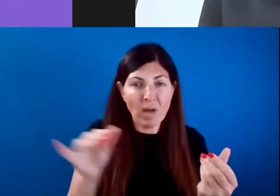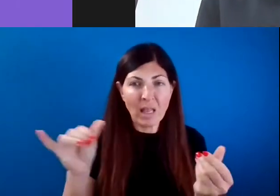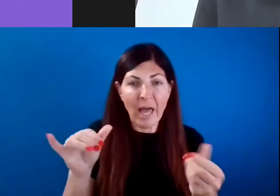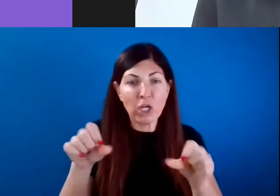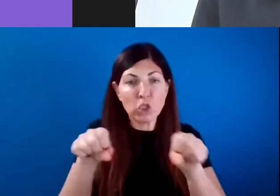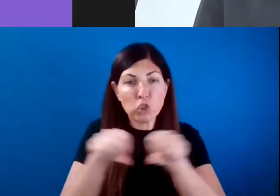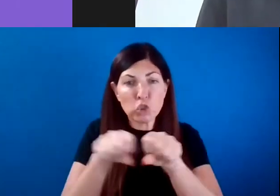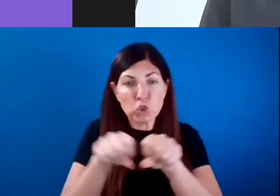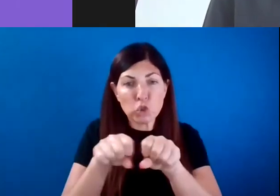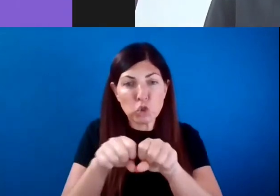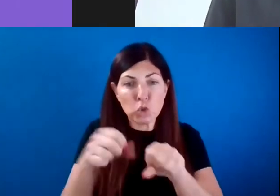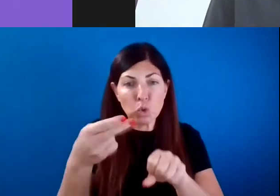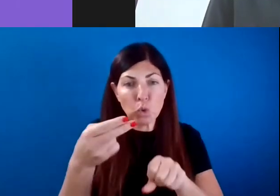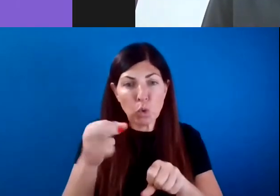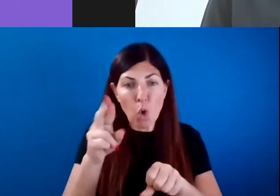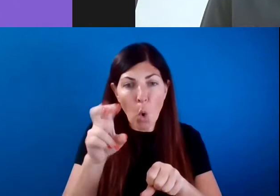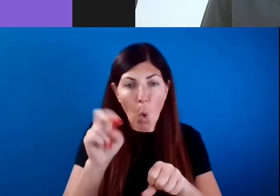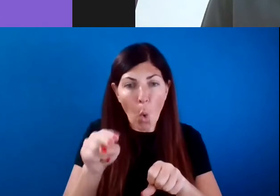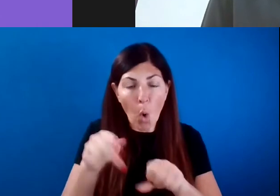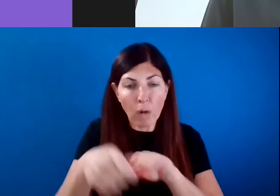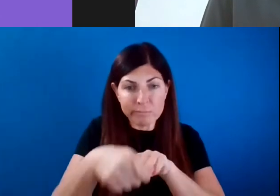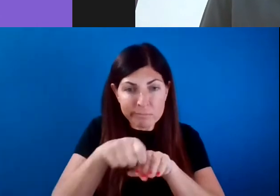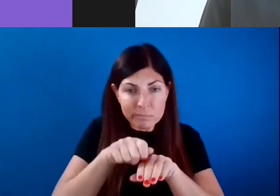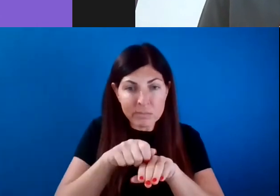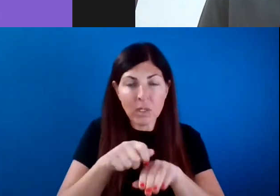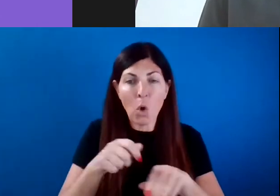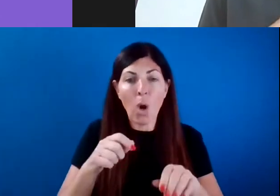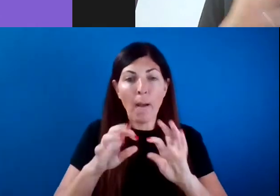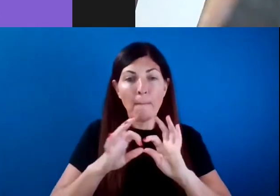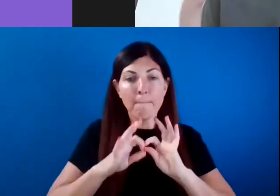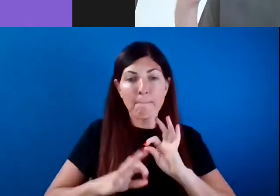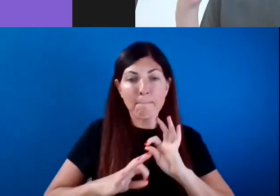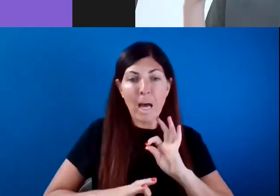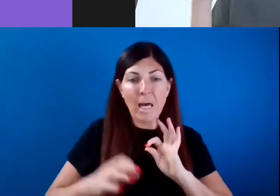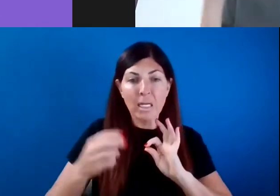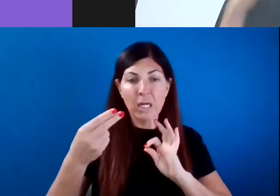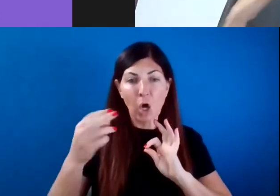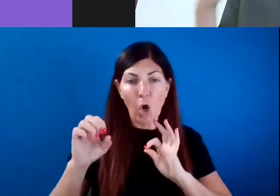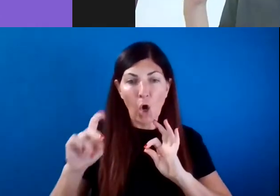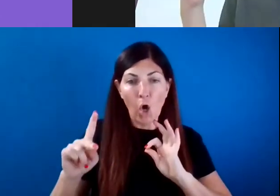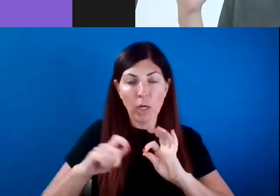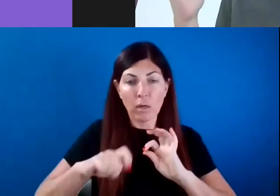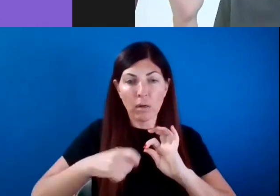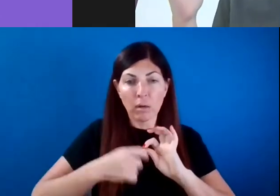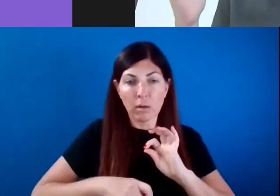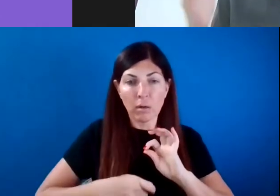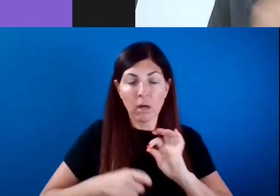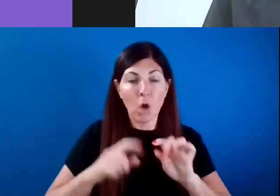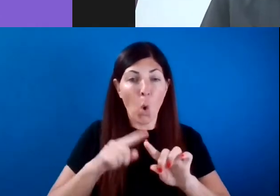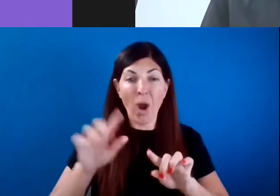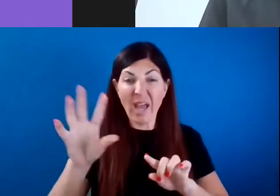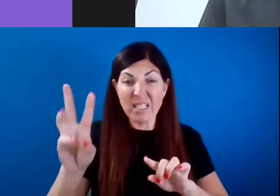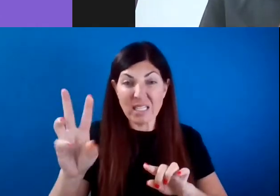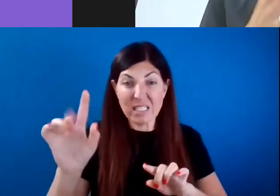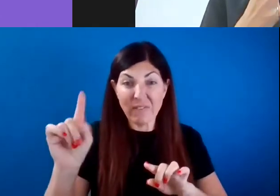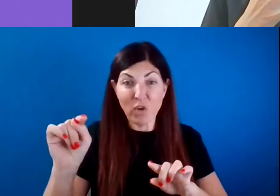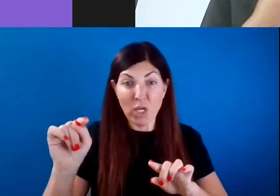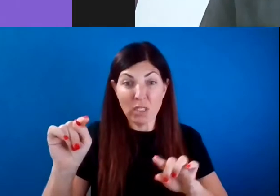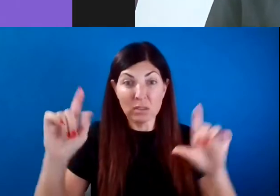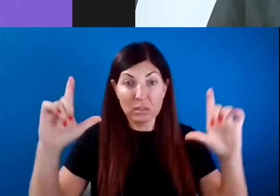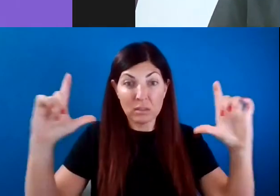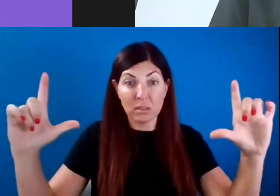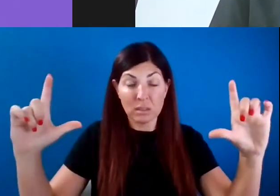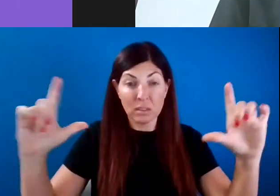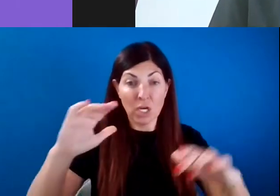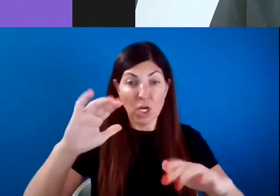button hooks, to having a nearly 6-foot computer. Very,